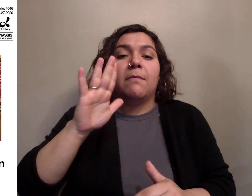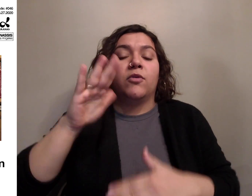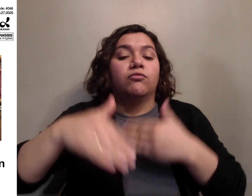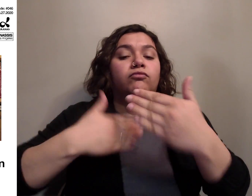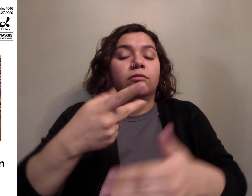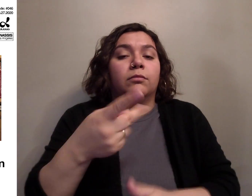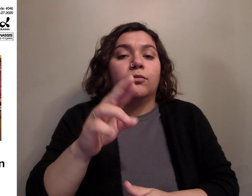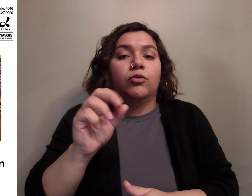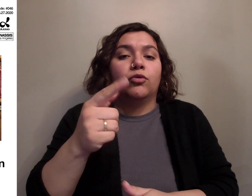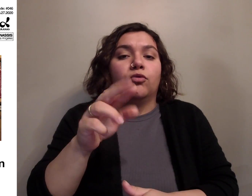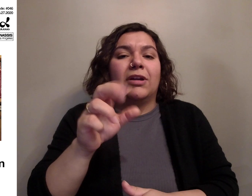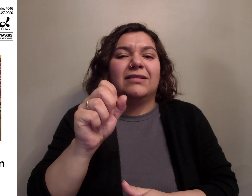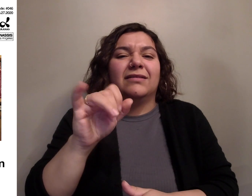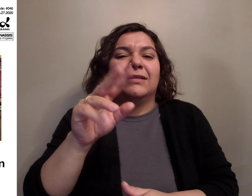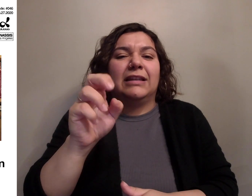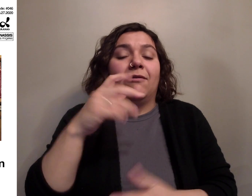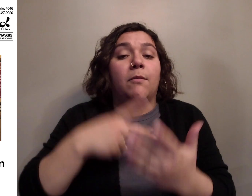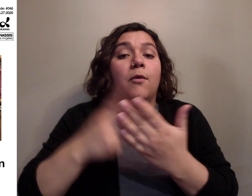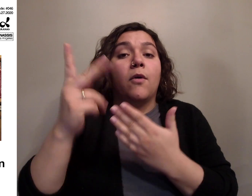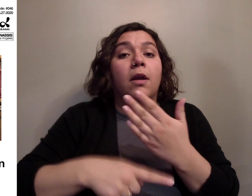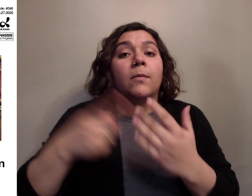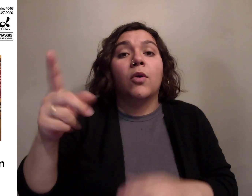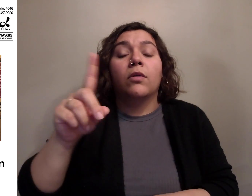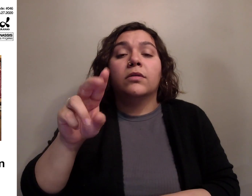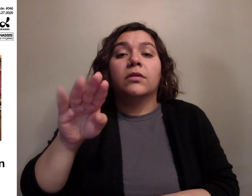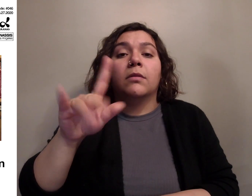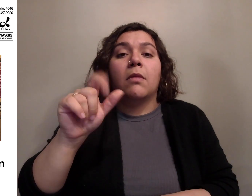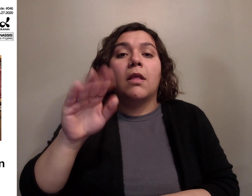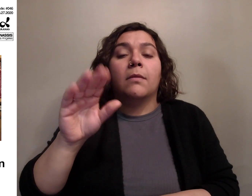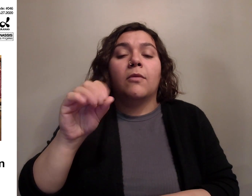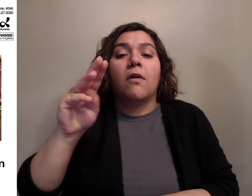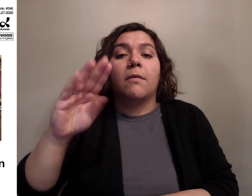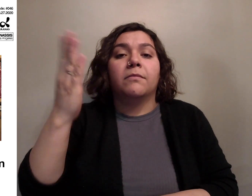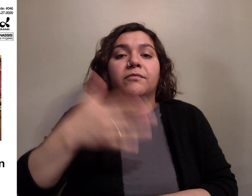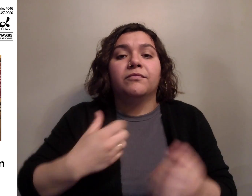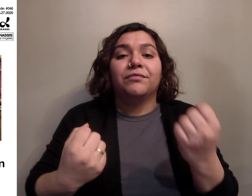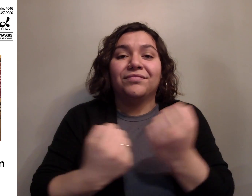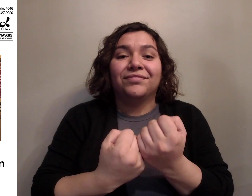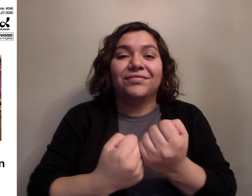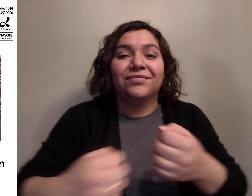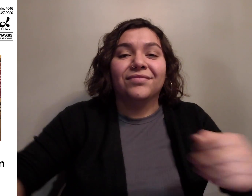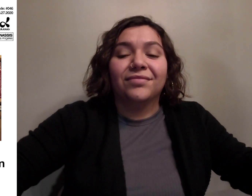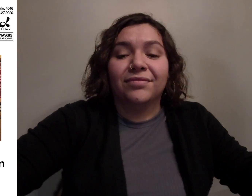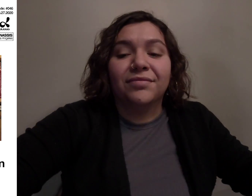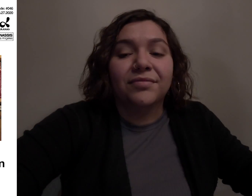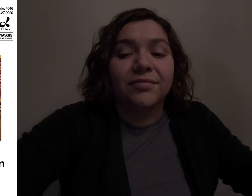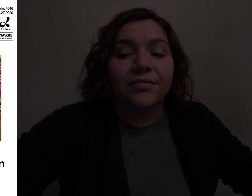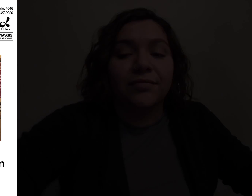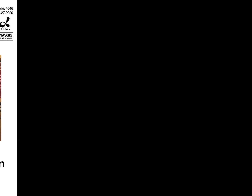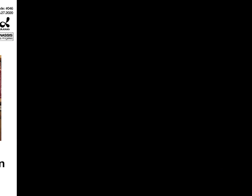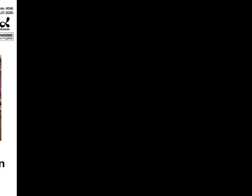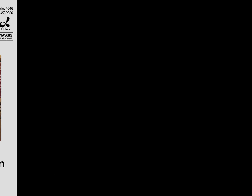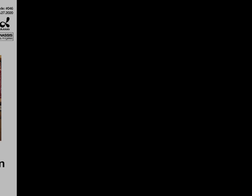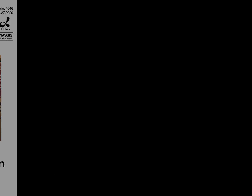To support this show and Dublab's progressive programming, go to dublab.com/support.